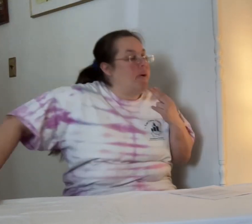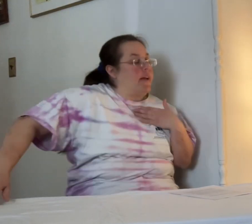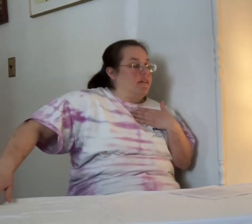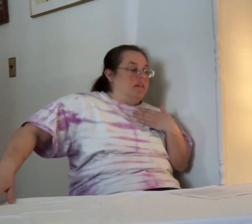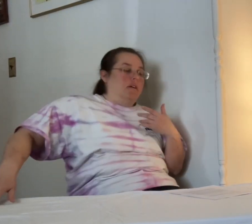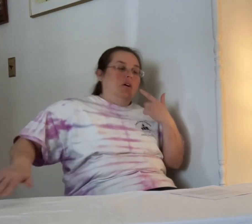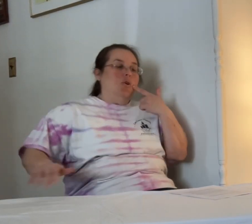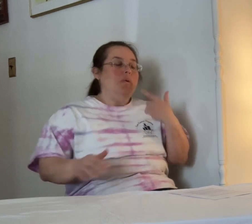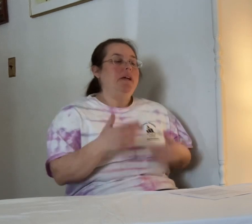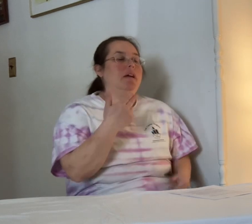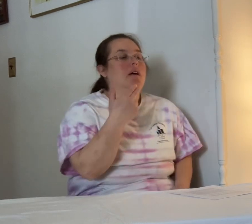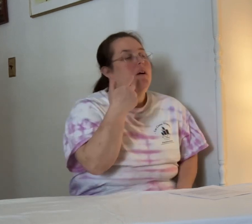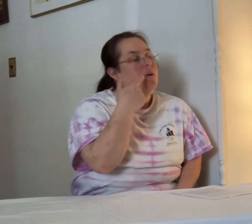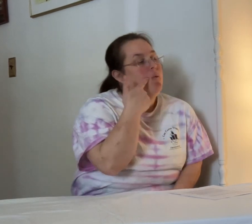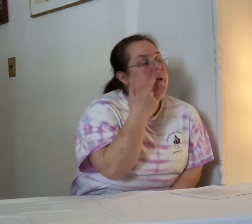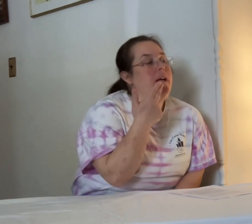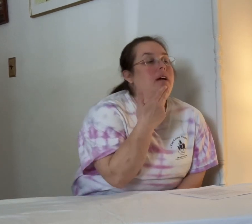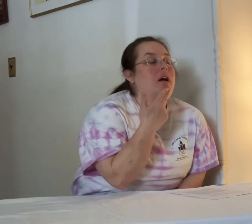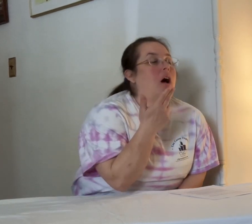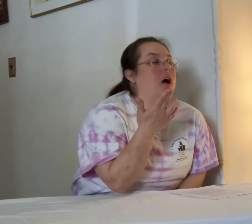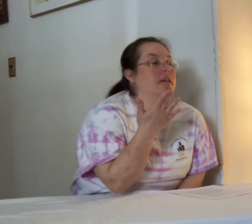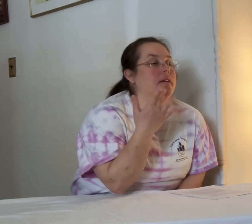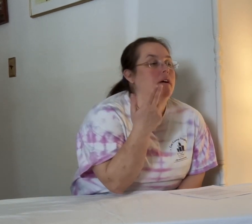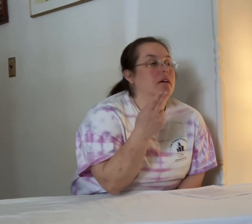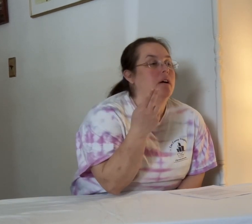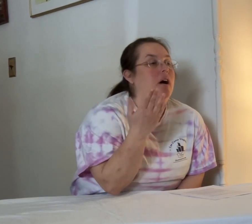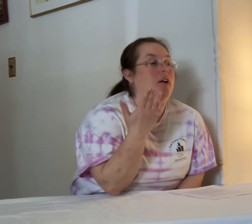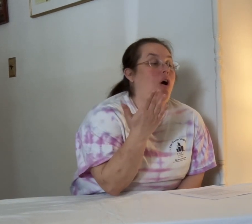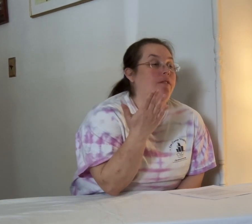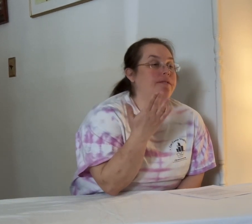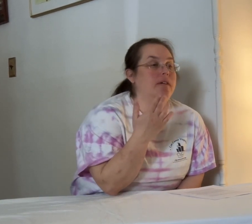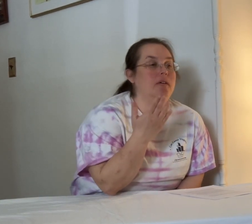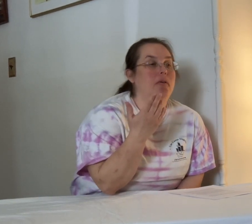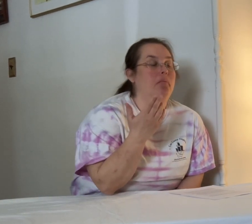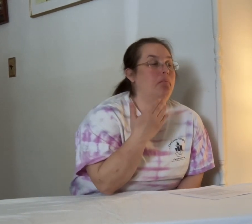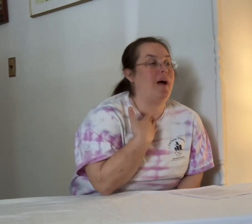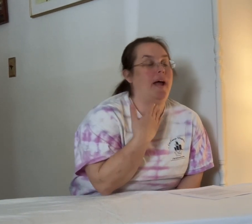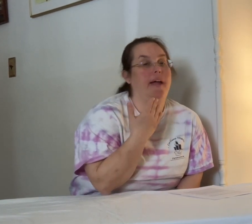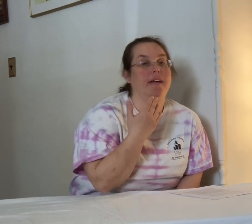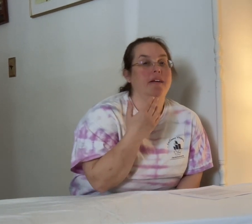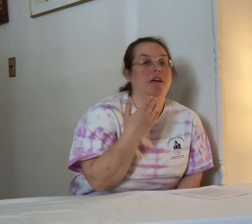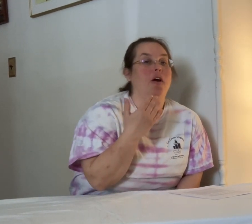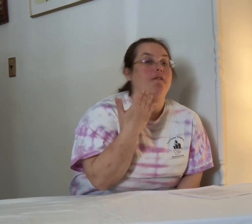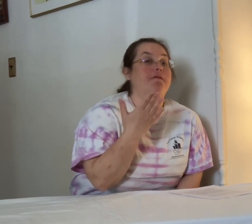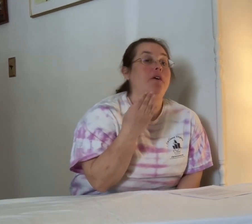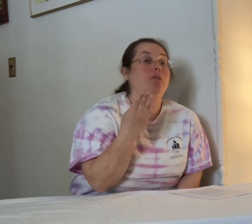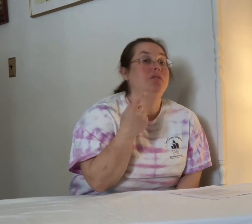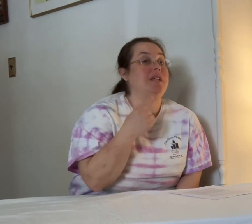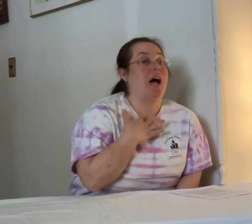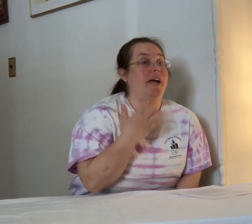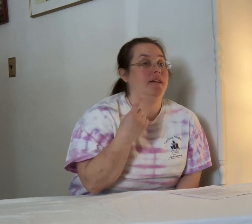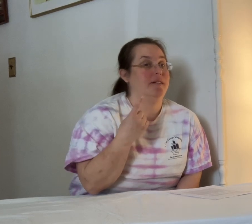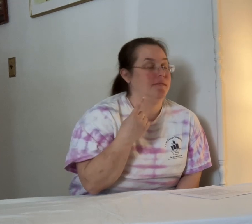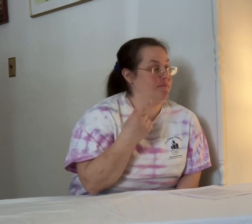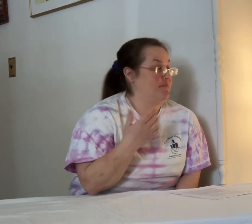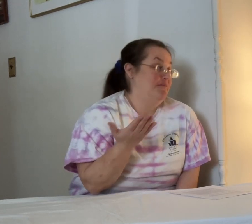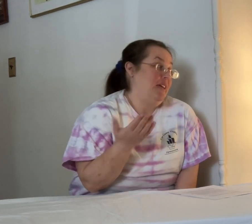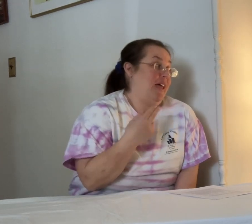Okay, we got cut off. My phone died.